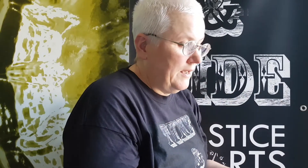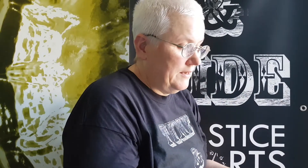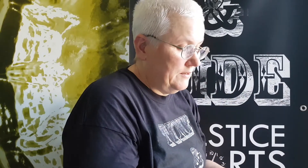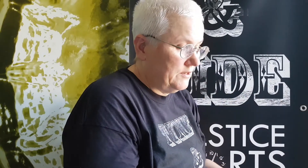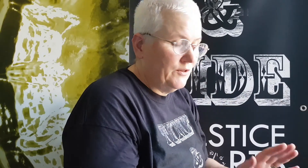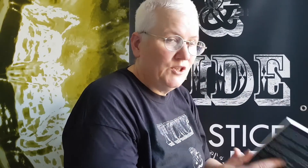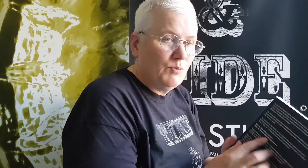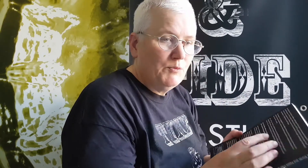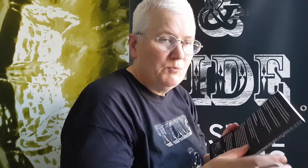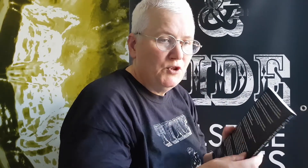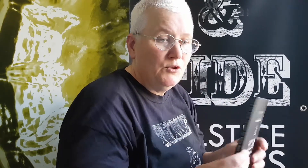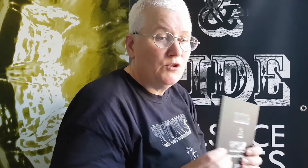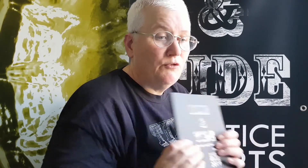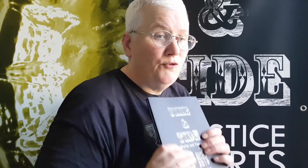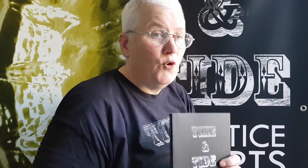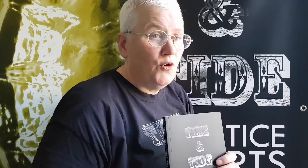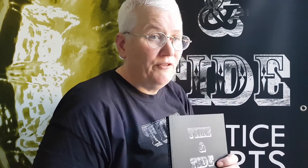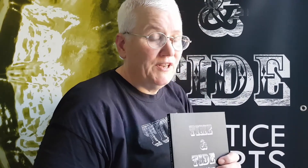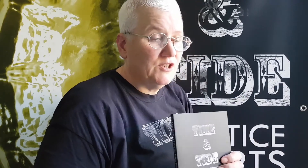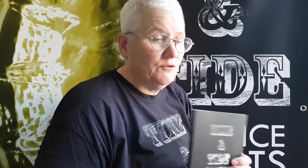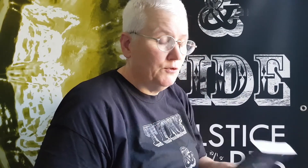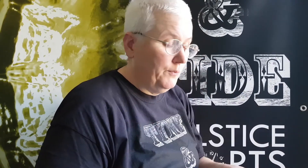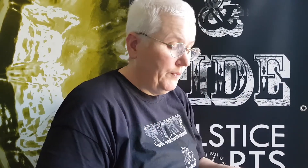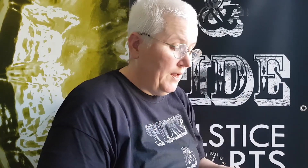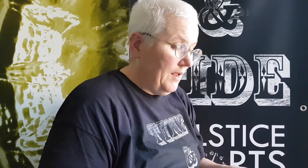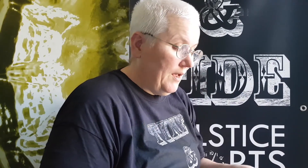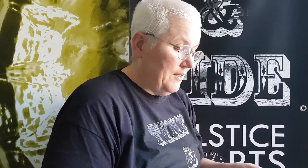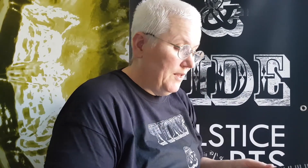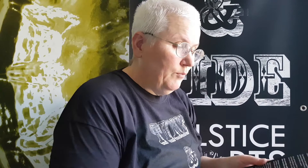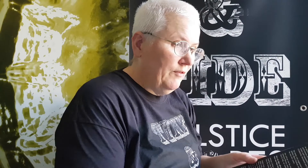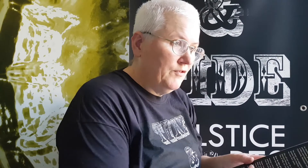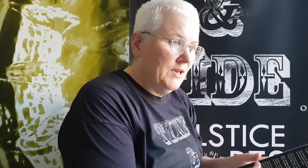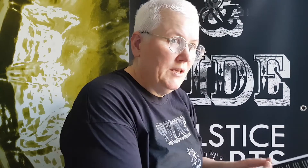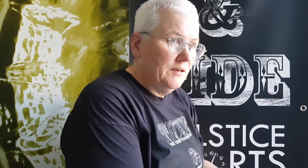And so this one was produced for the festival. And then we've done